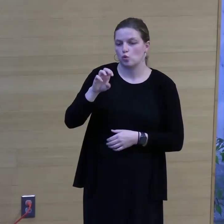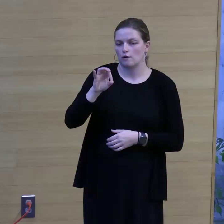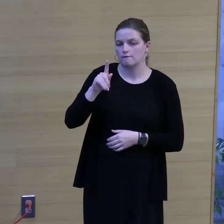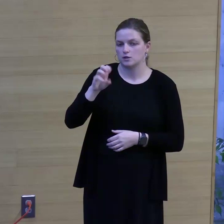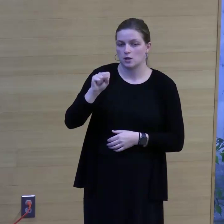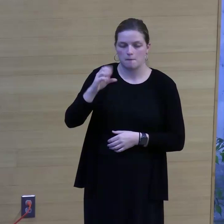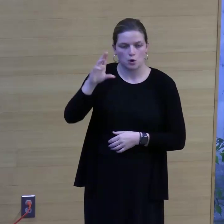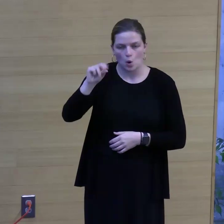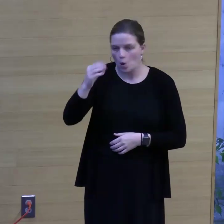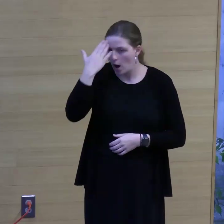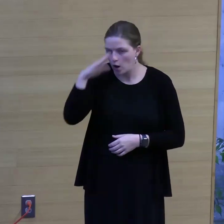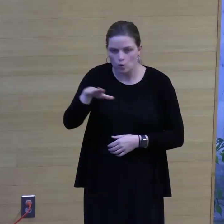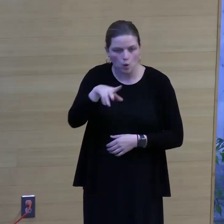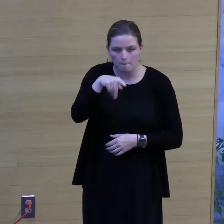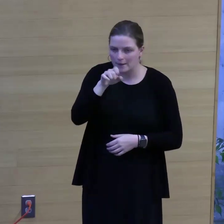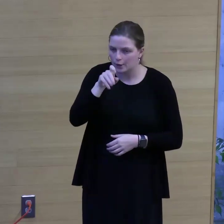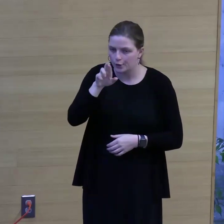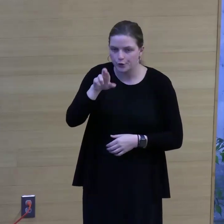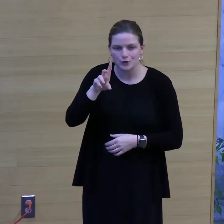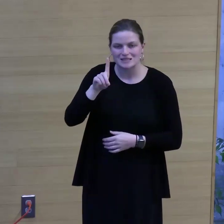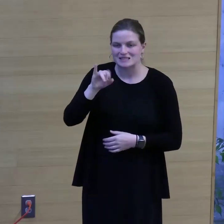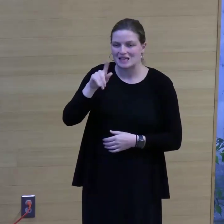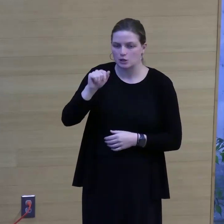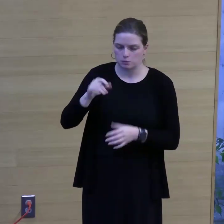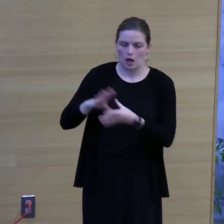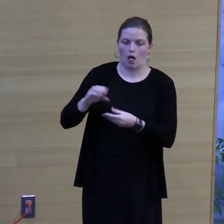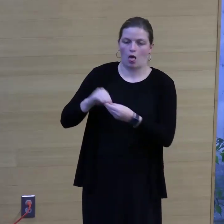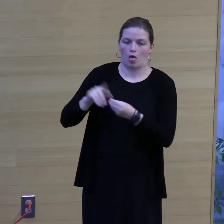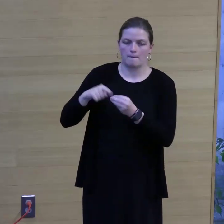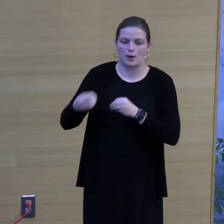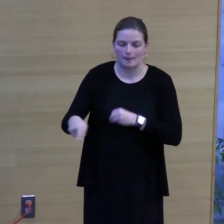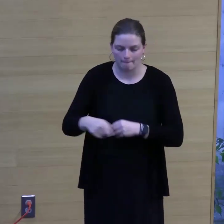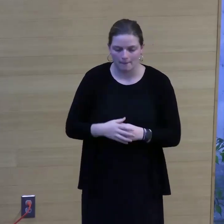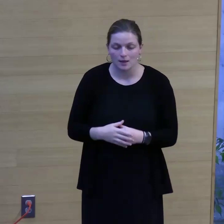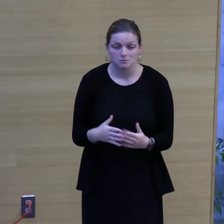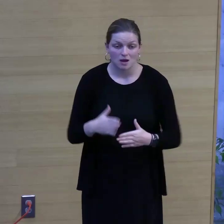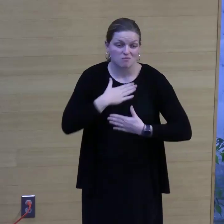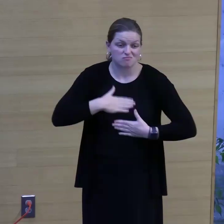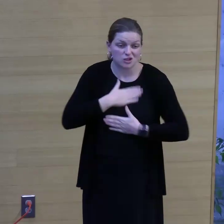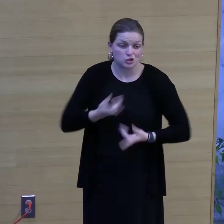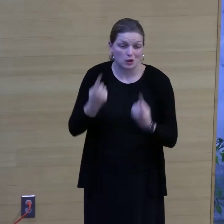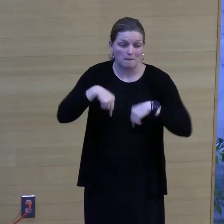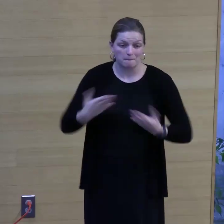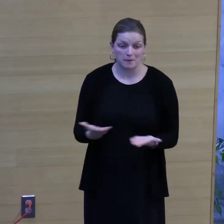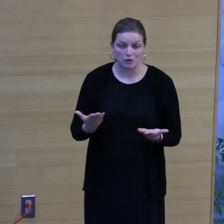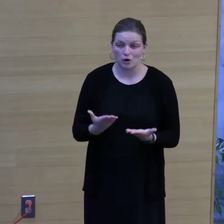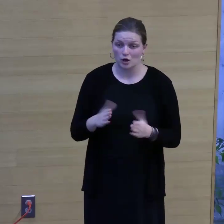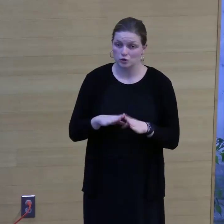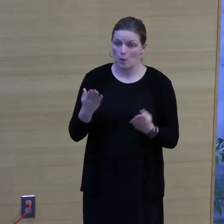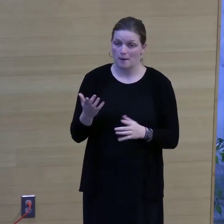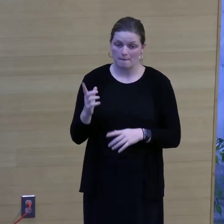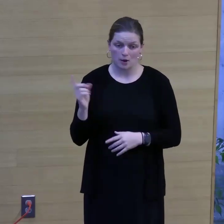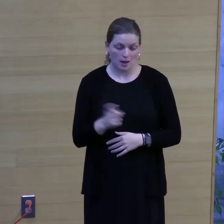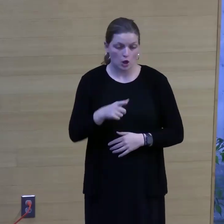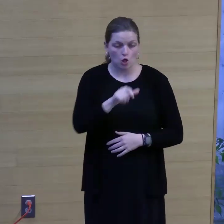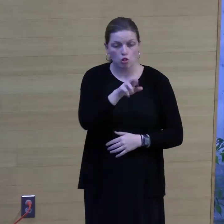Peter Dinklage, but I can tell you stories about him. And it is my pleasure to be here with all of you and to open us up Laura, I'm going to